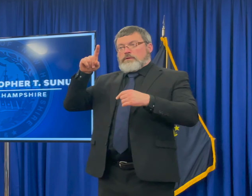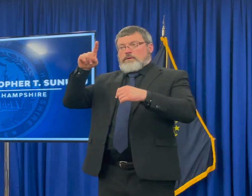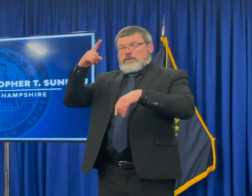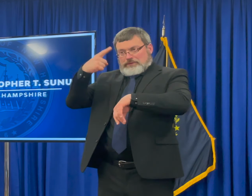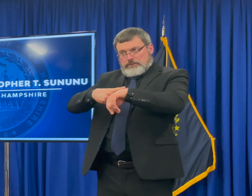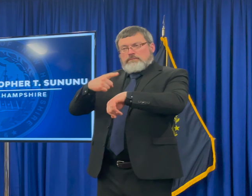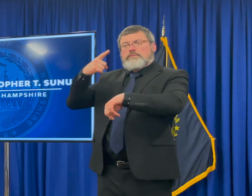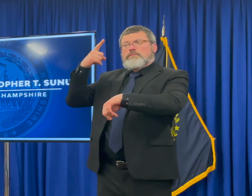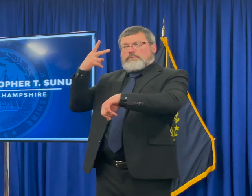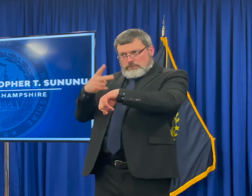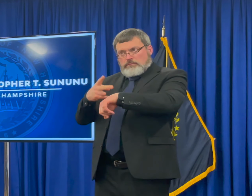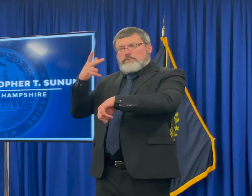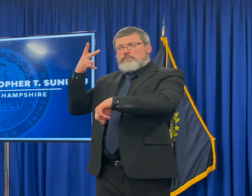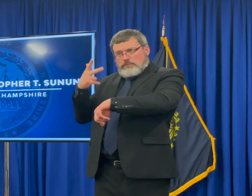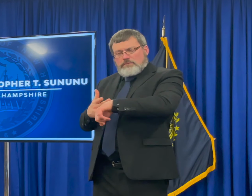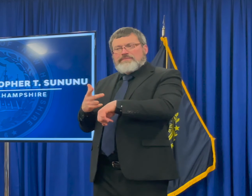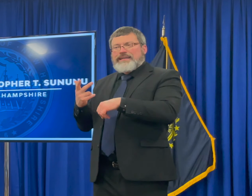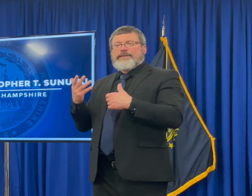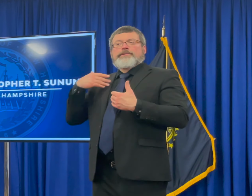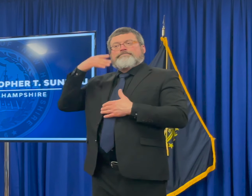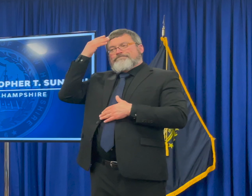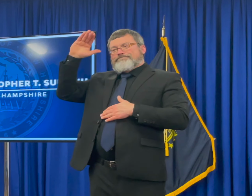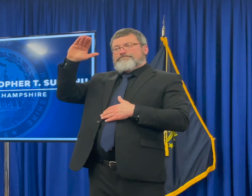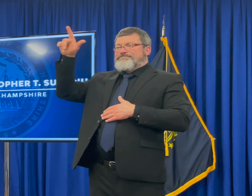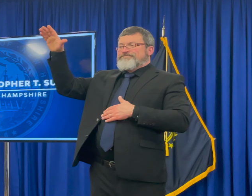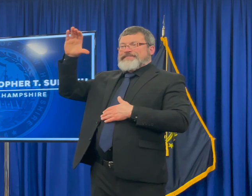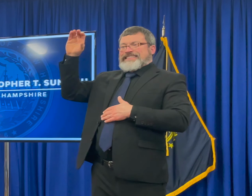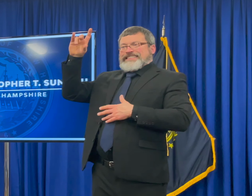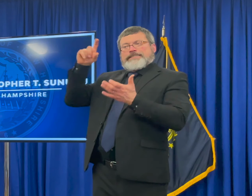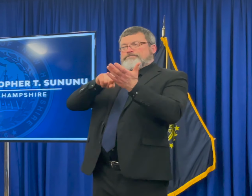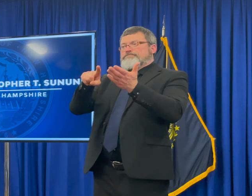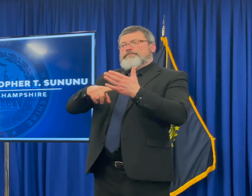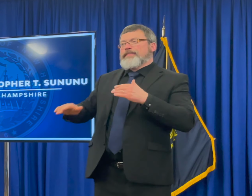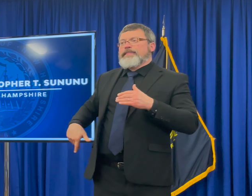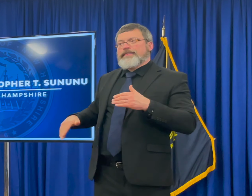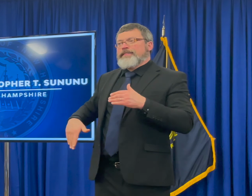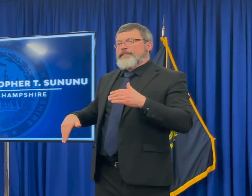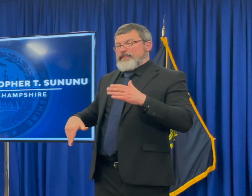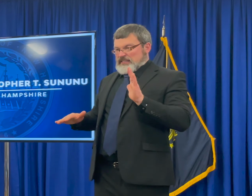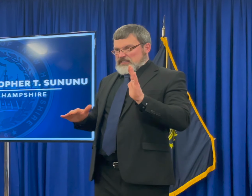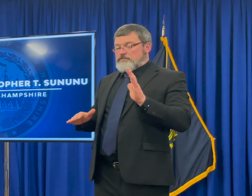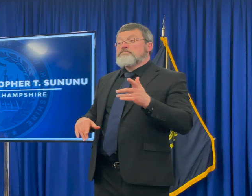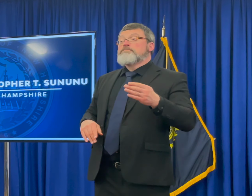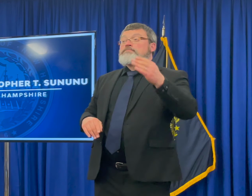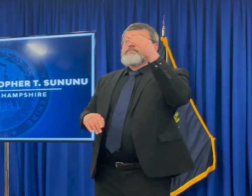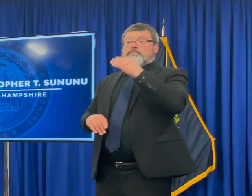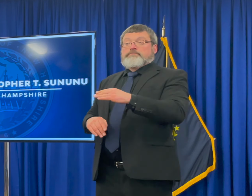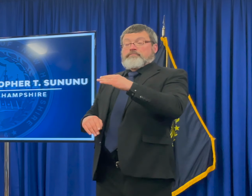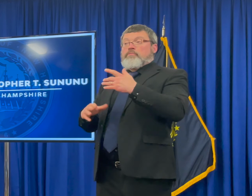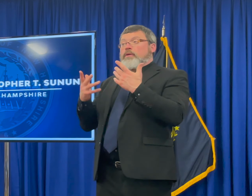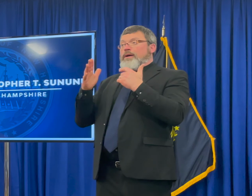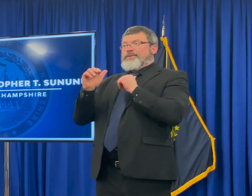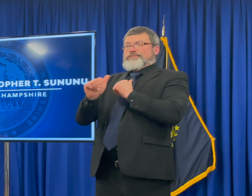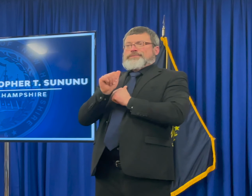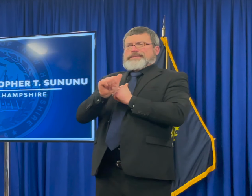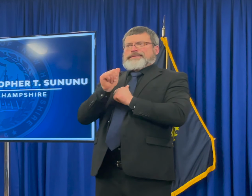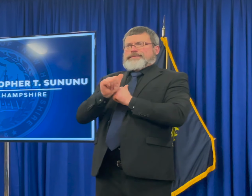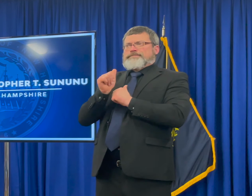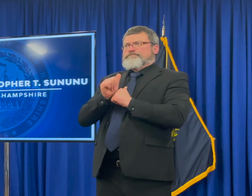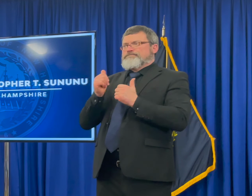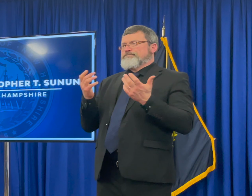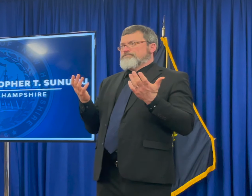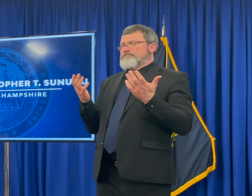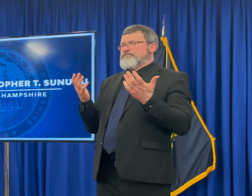the risk of post-quarantine transmission. So the risk that somebody would go on